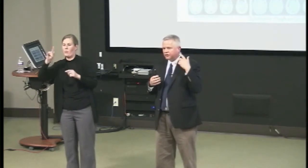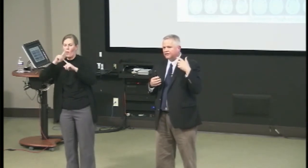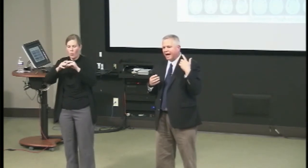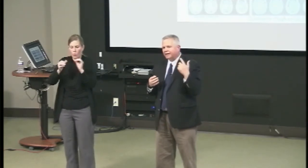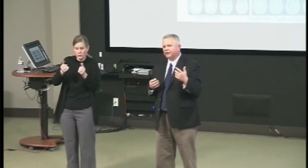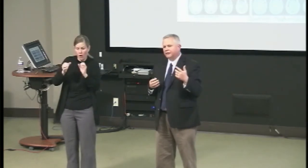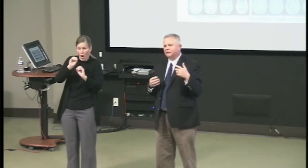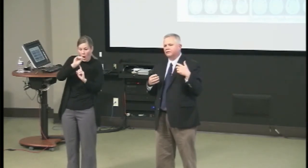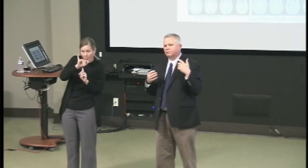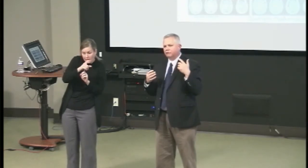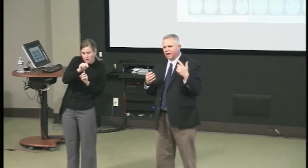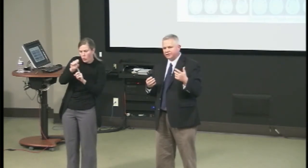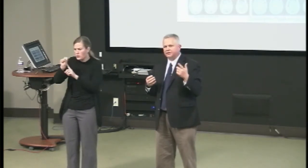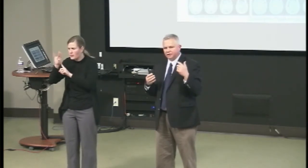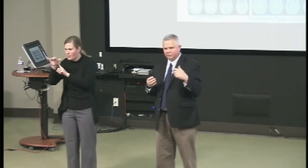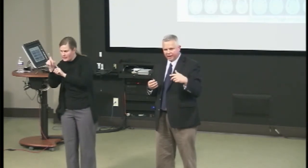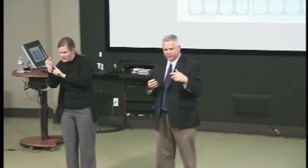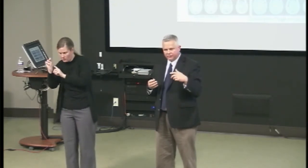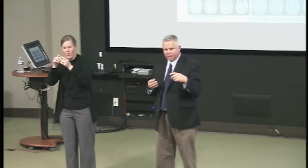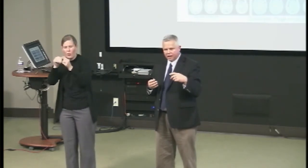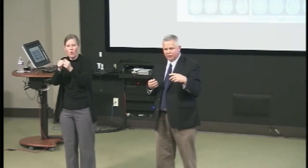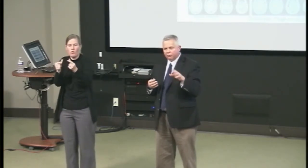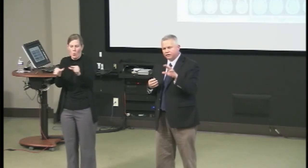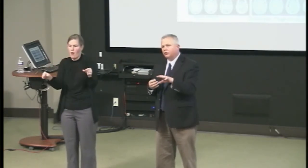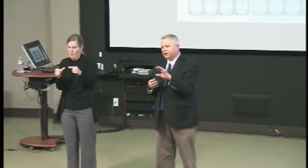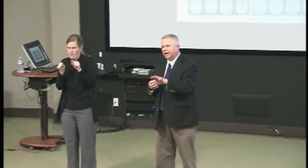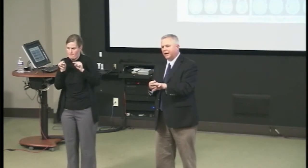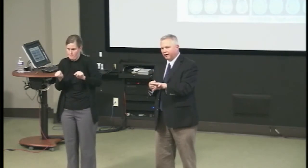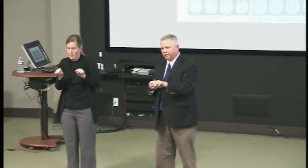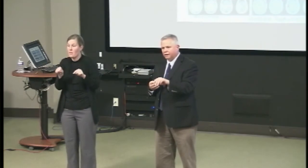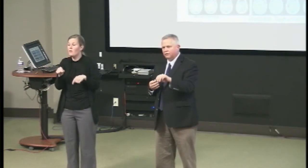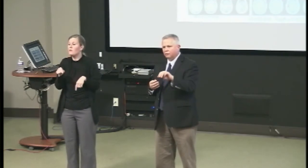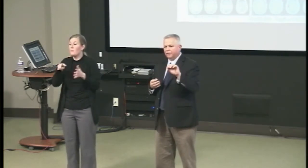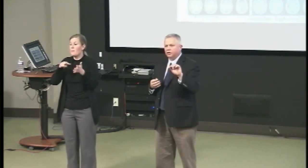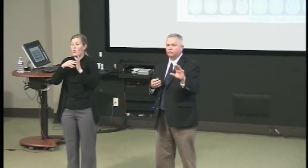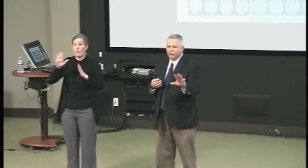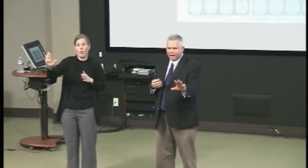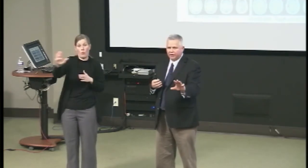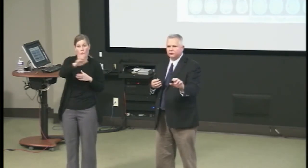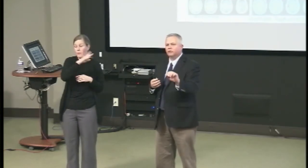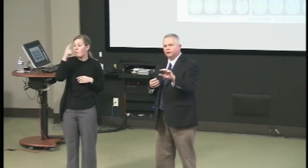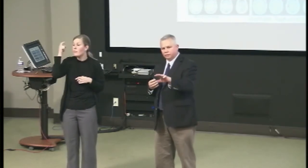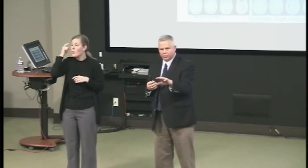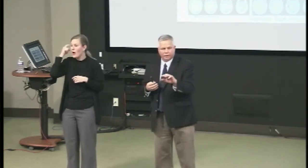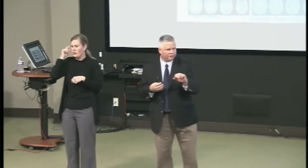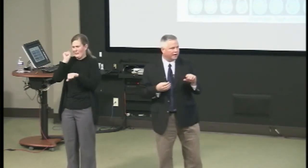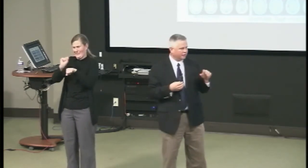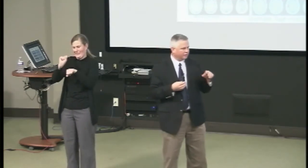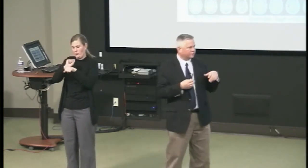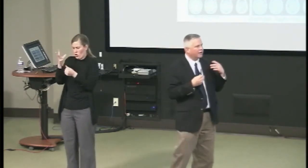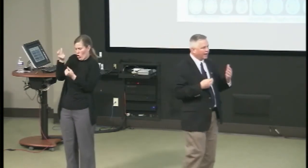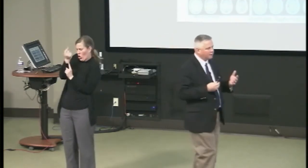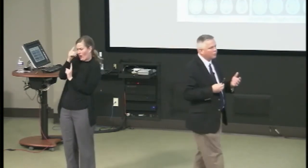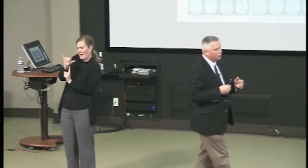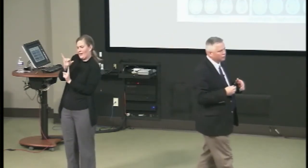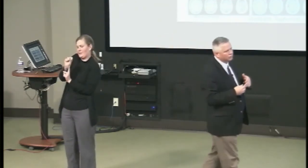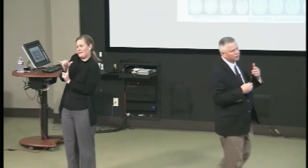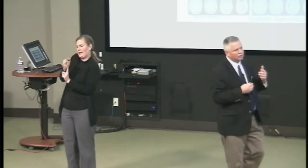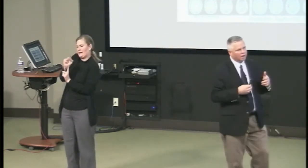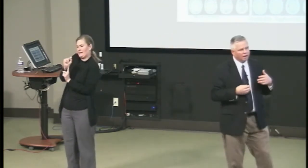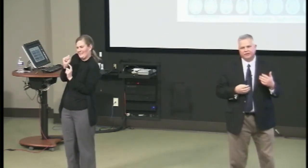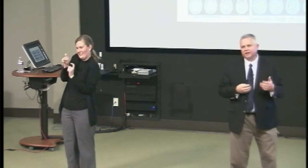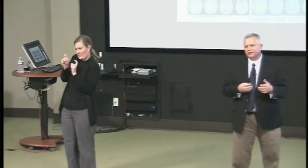to syntactic processing demands, but don't care whether you read it or you heard it. That is,